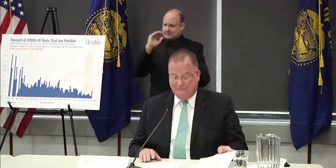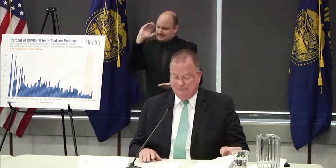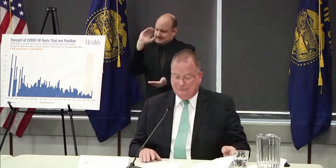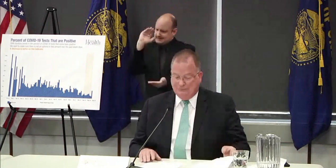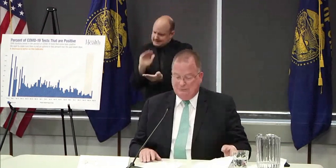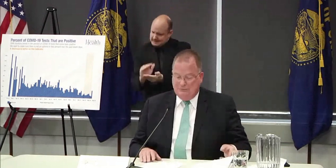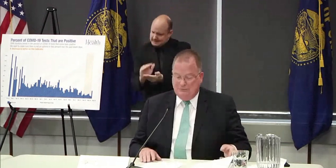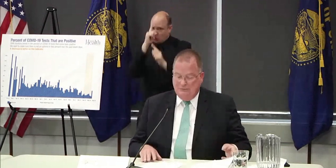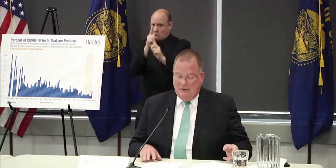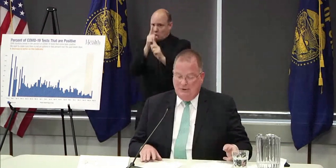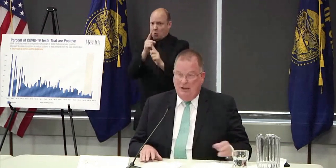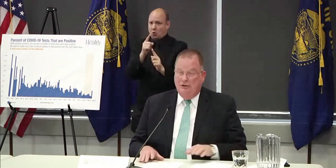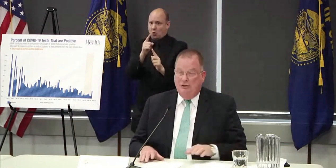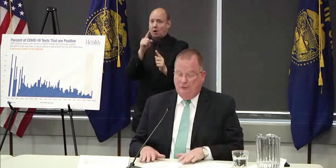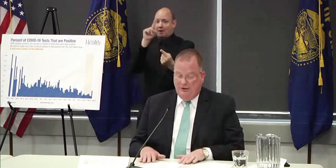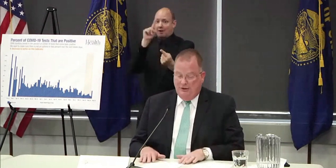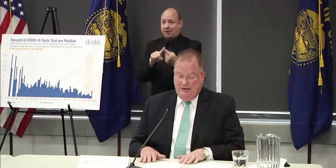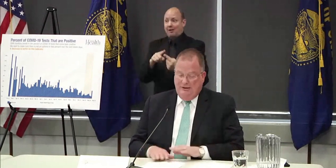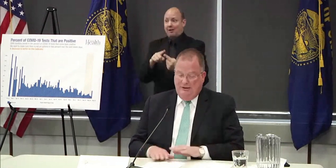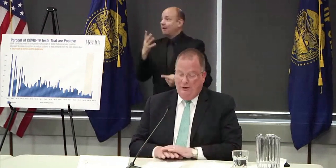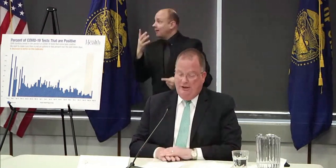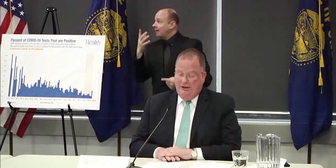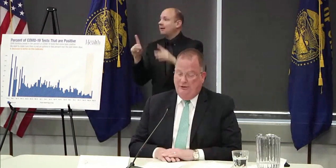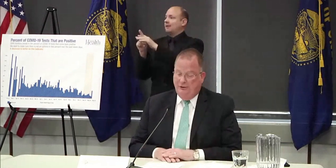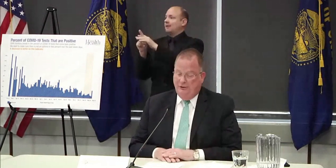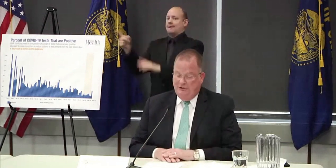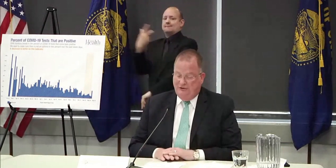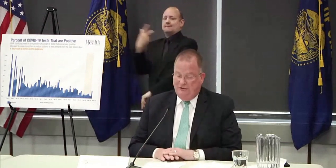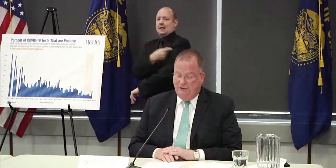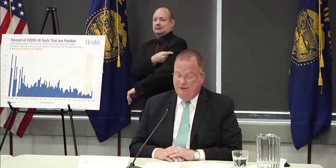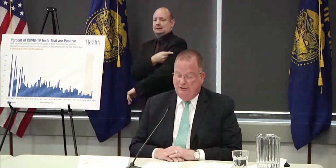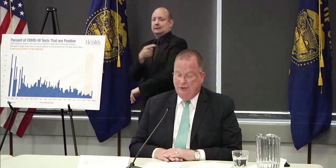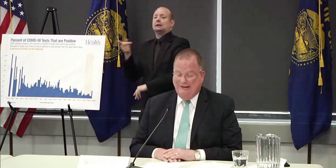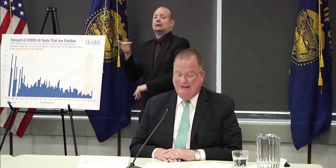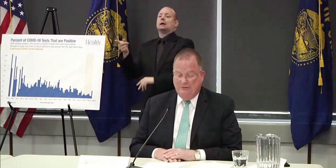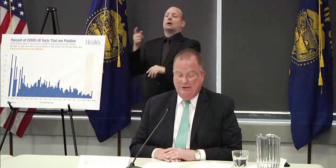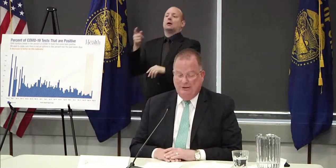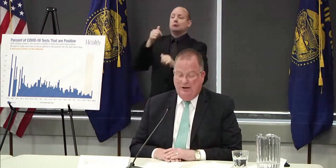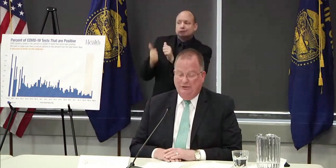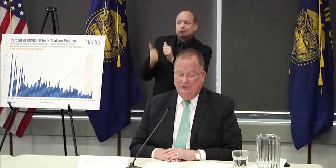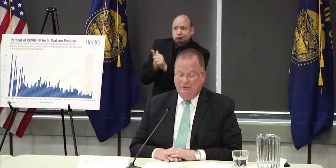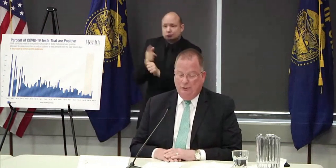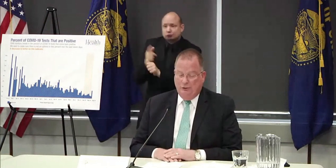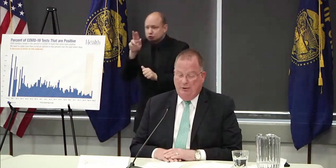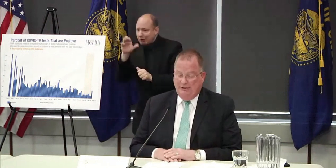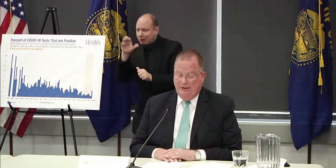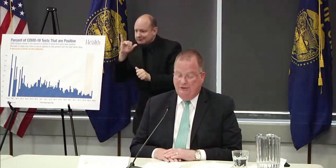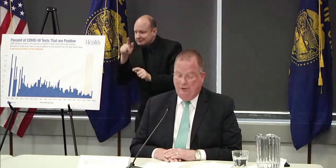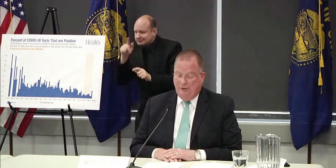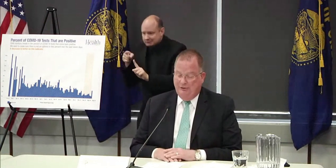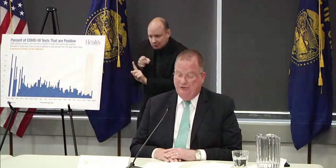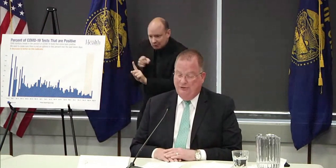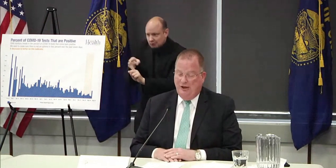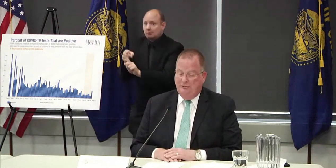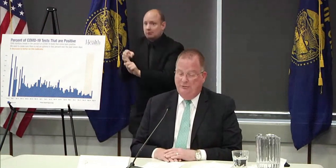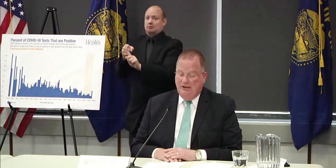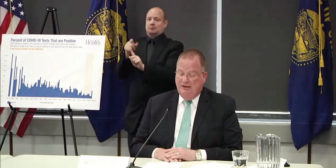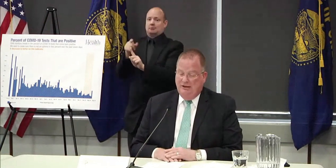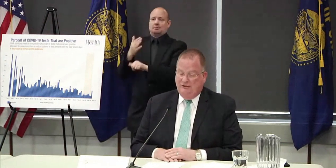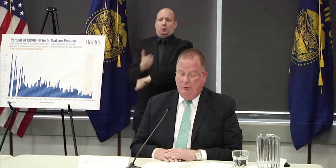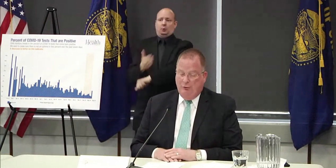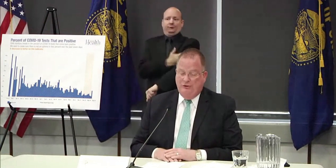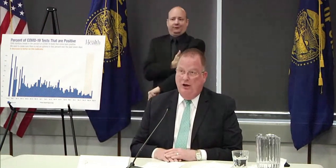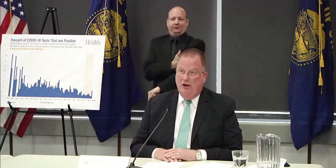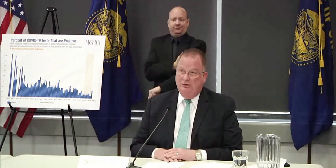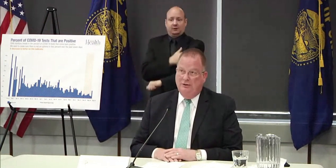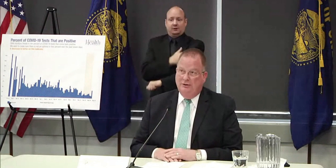tracing. This week, the Oregon Health Authority is distributing more than $11 million to local public health departments and tribes